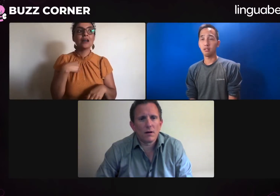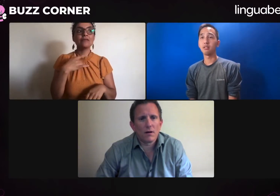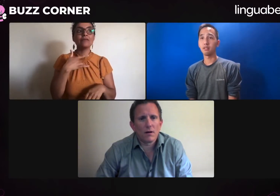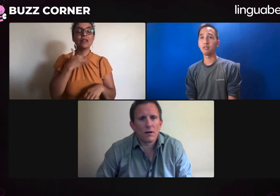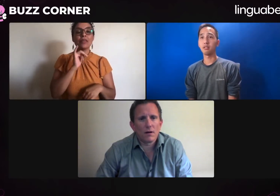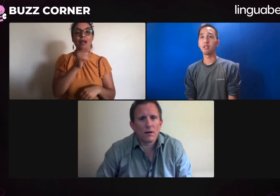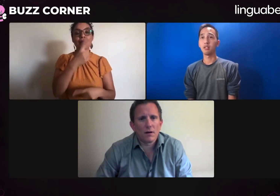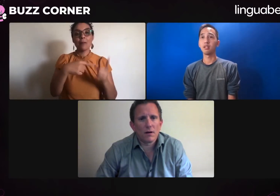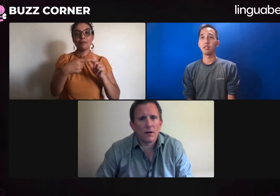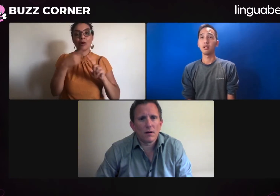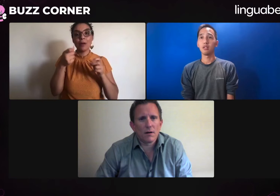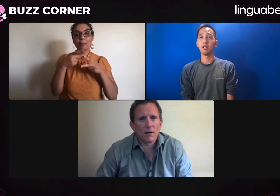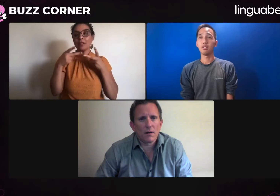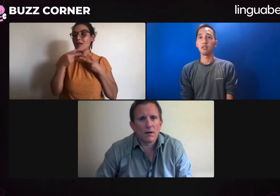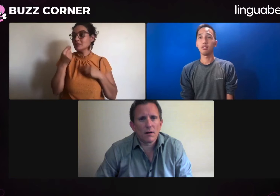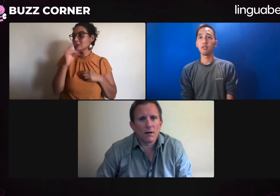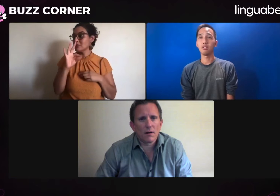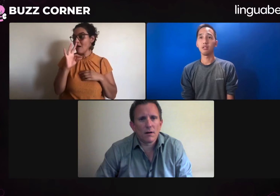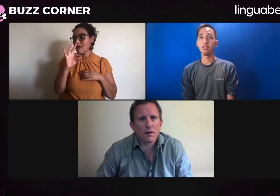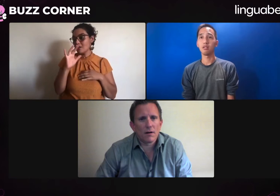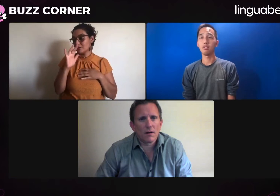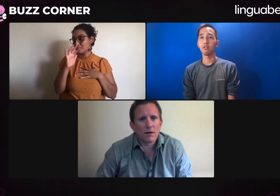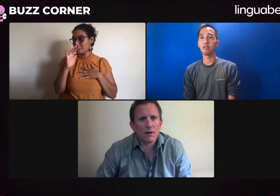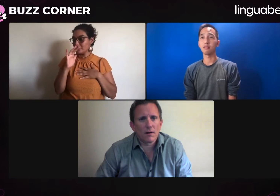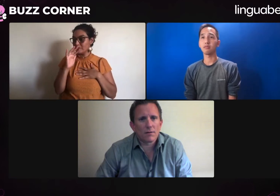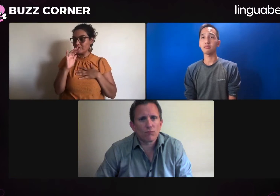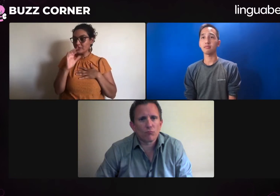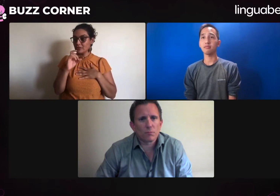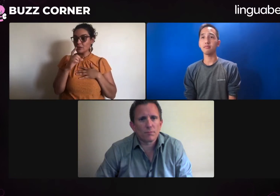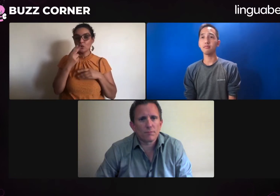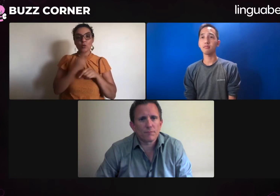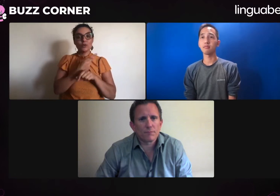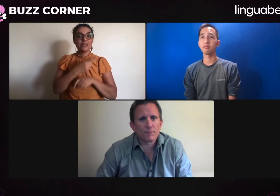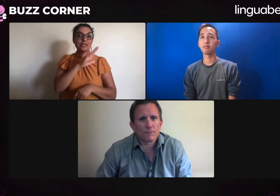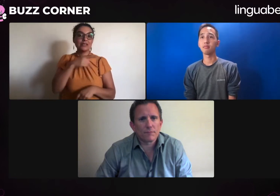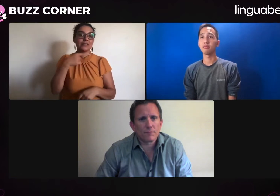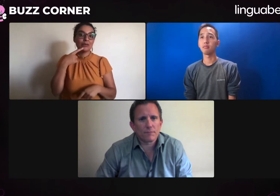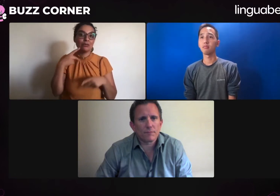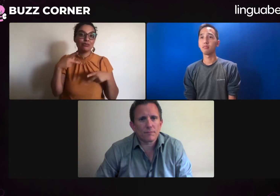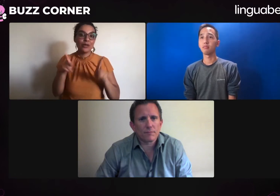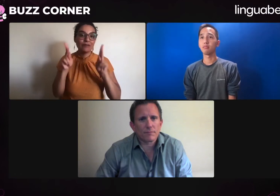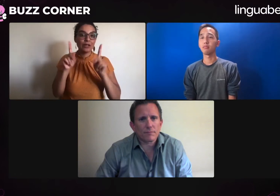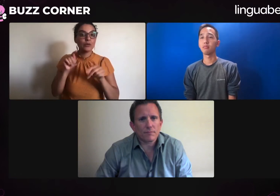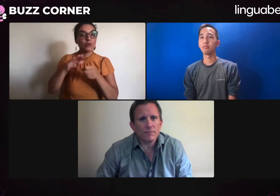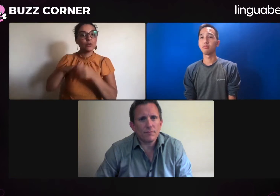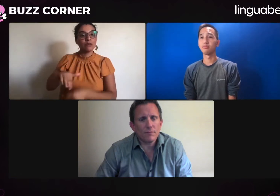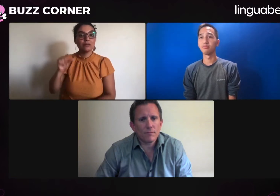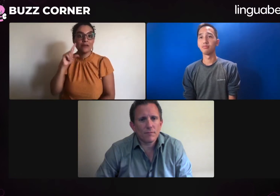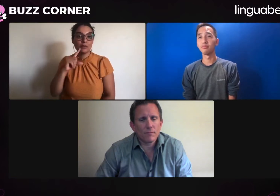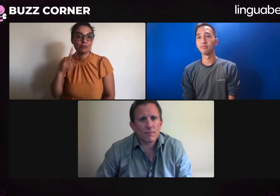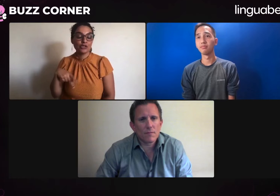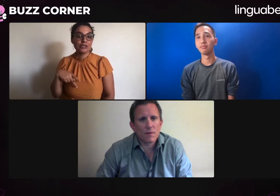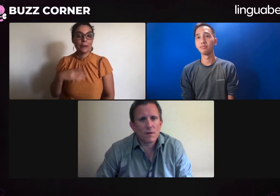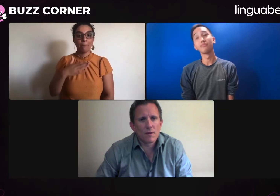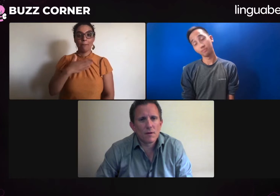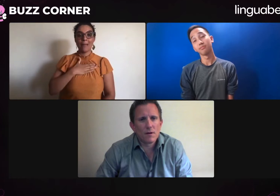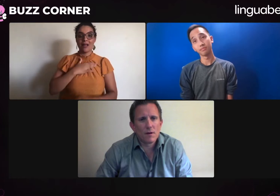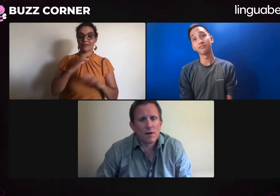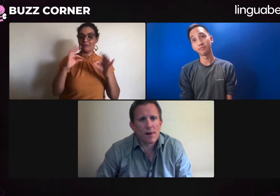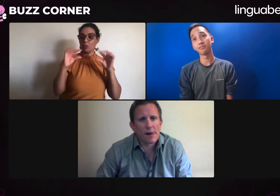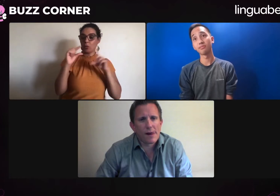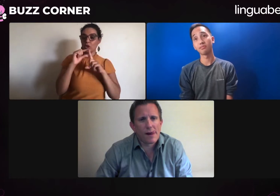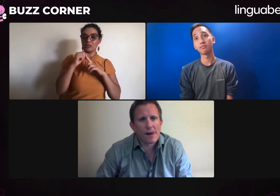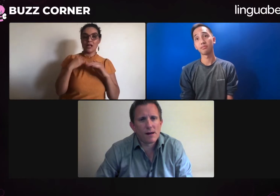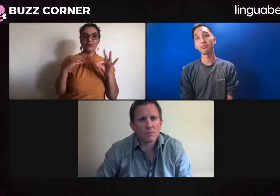I agree with your example and what you just mentioned. And I think it comes from a place of using the hearing privilege